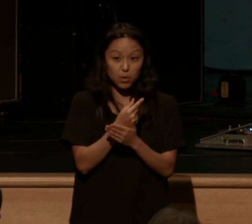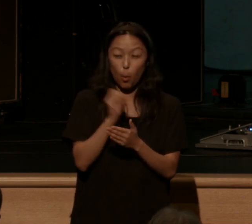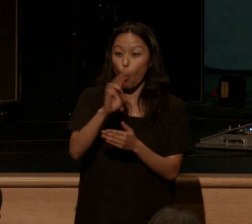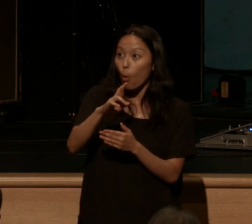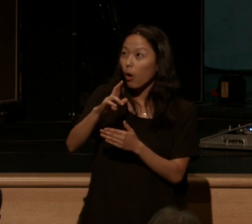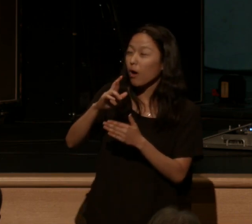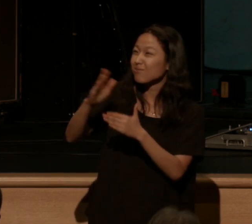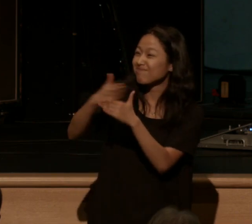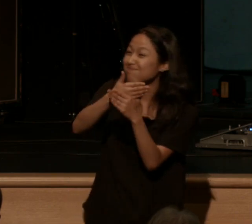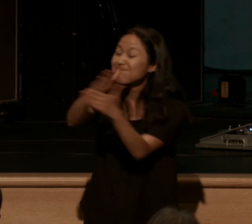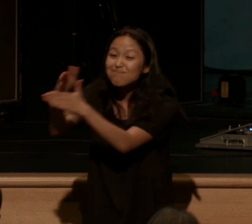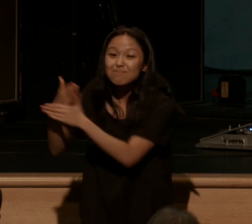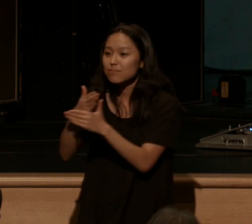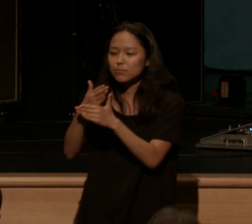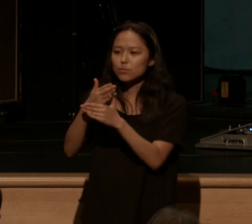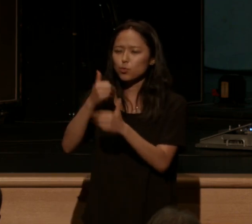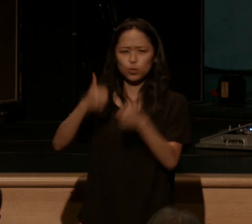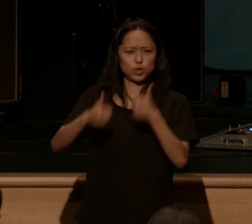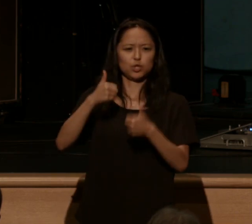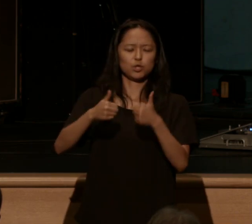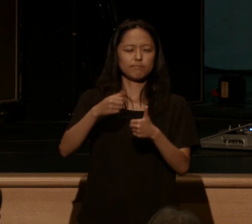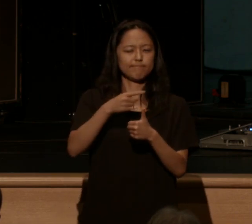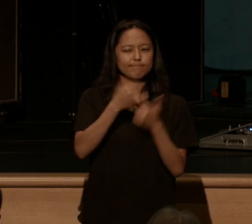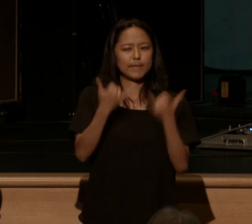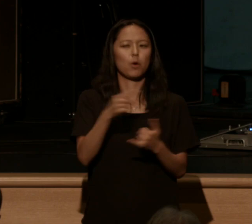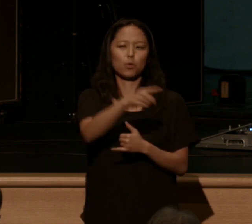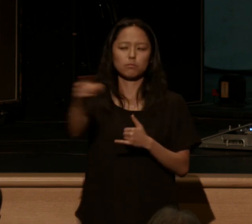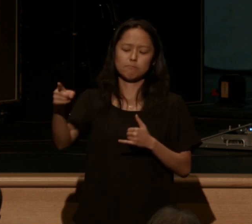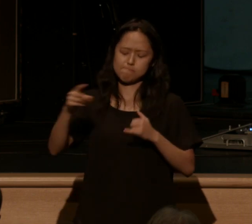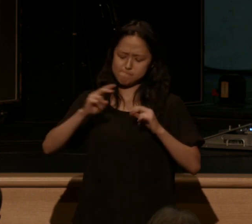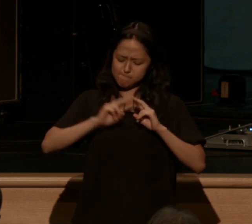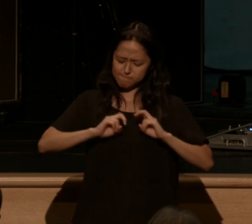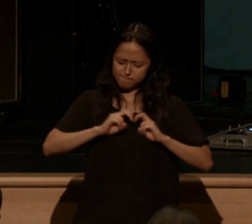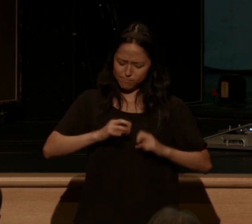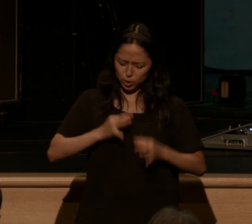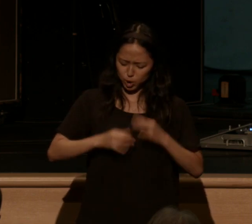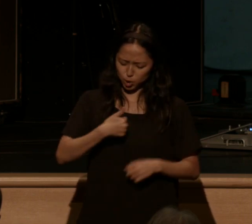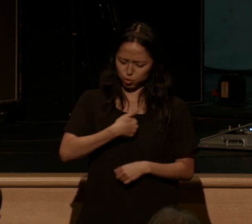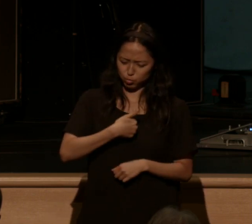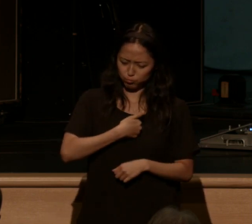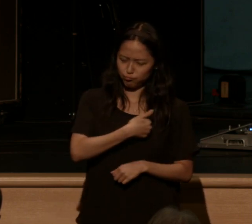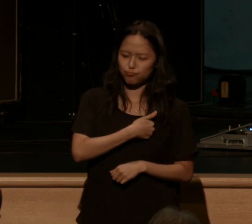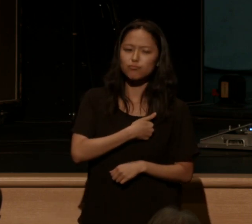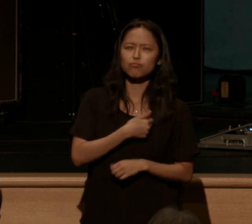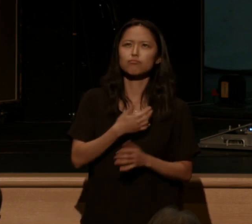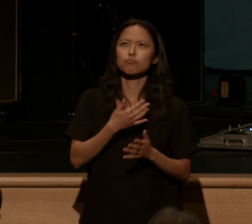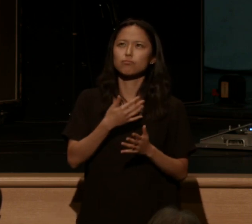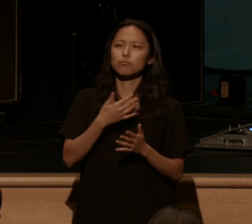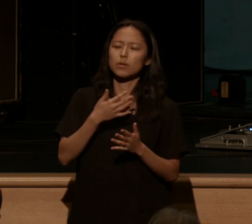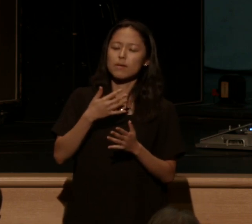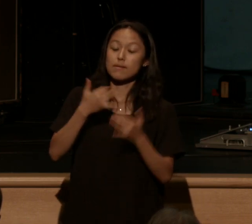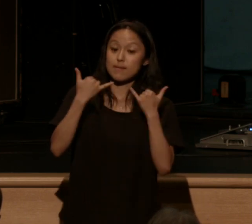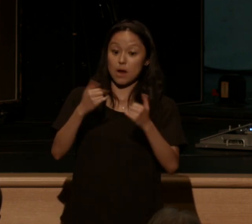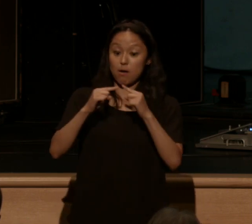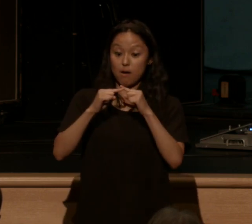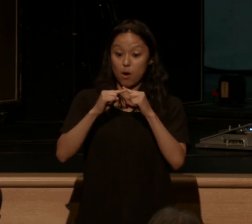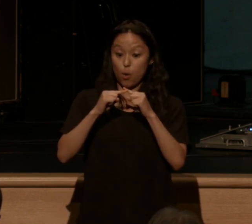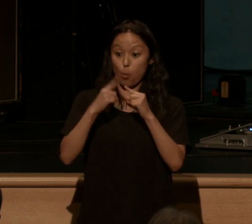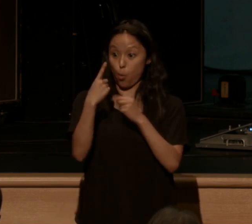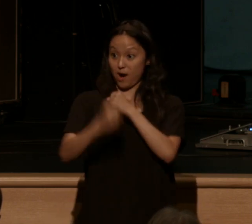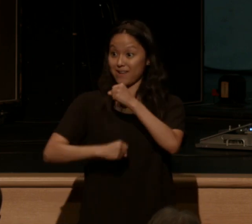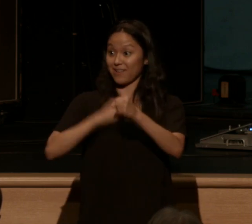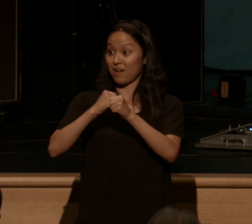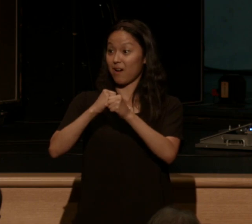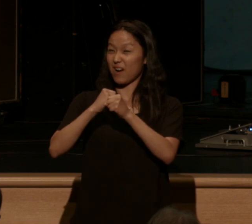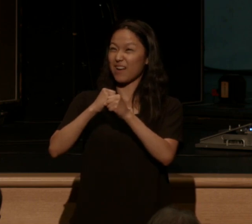our light before others? See, this takes stock of where you are September of this month, and we go to about a year from now, and God,